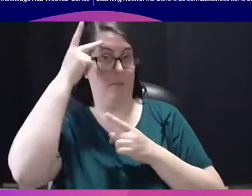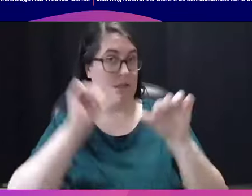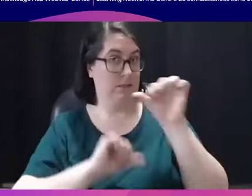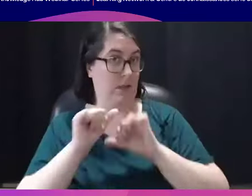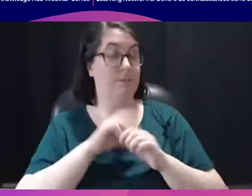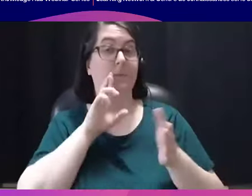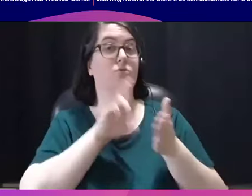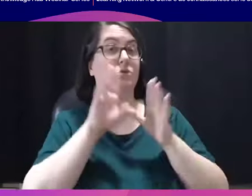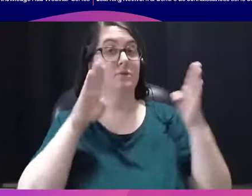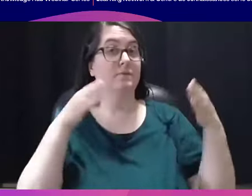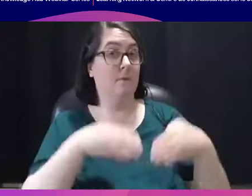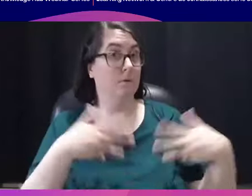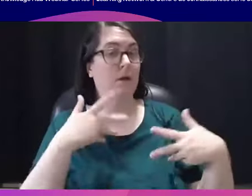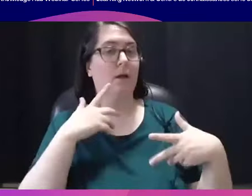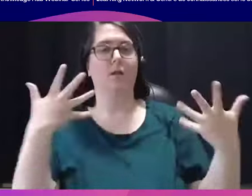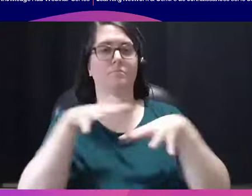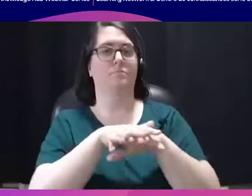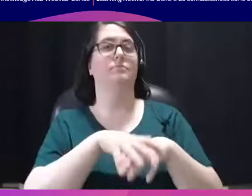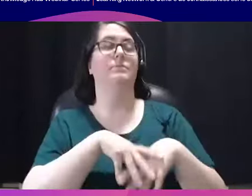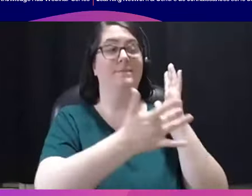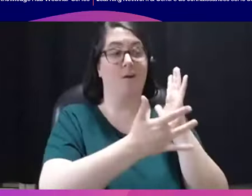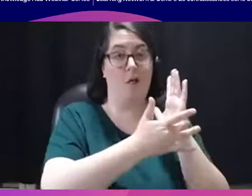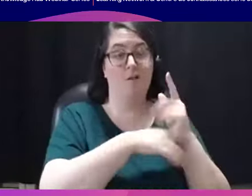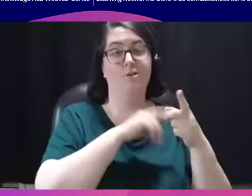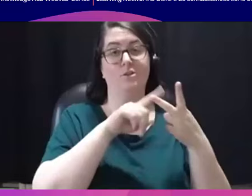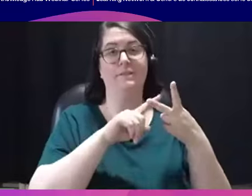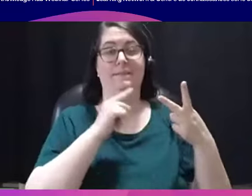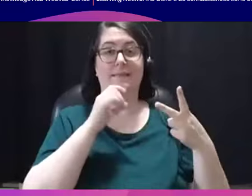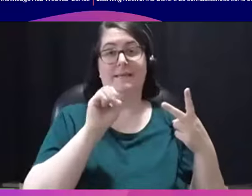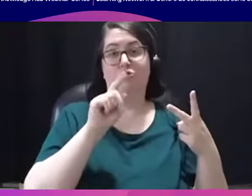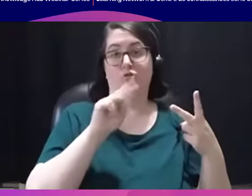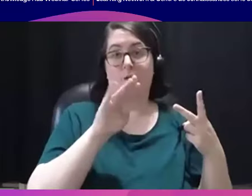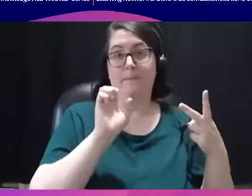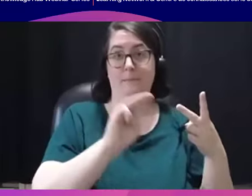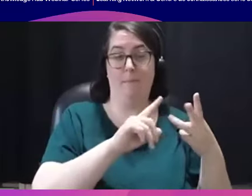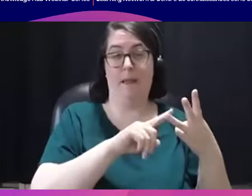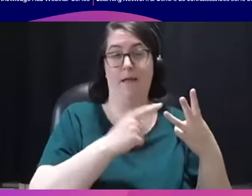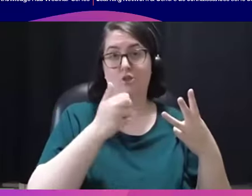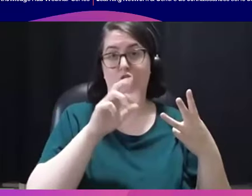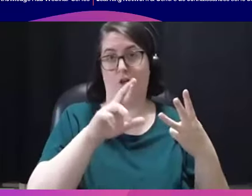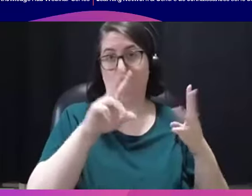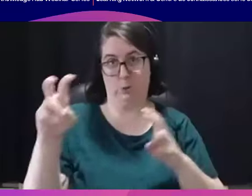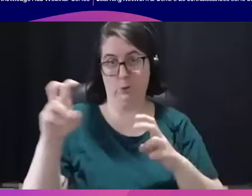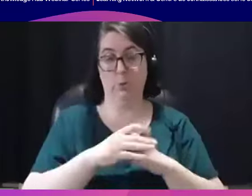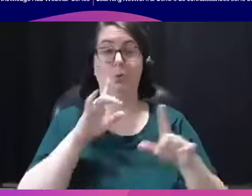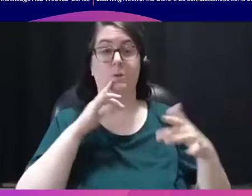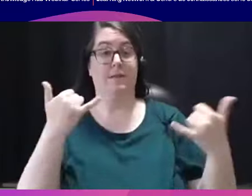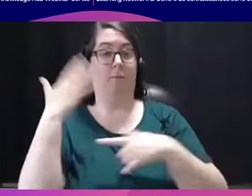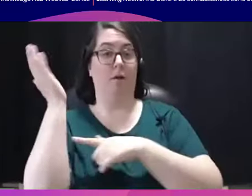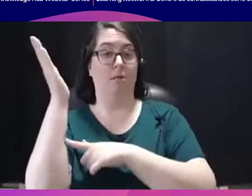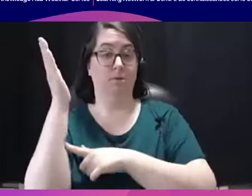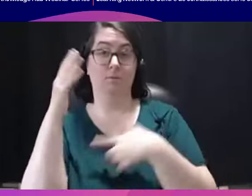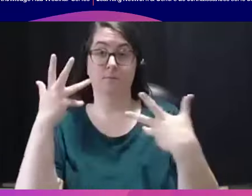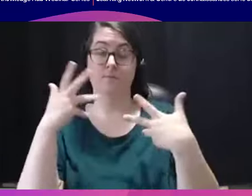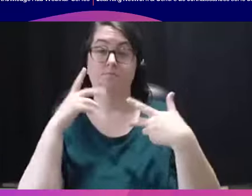My research focuses on the intersection of technology, extremism, and gender issues. And so my presentation today is based